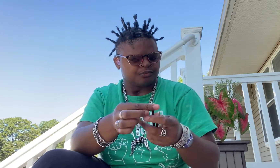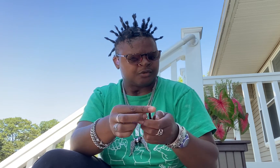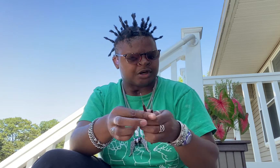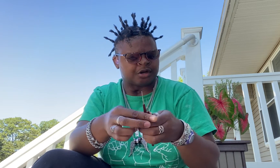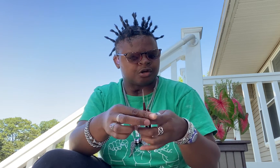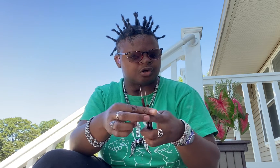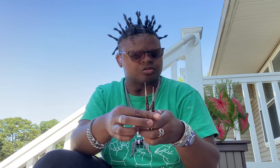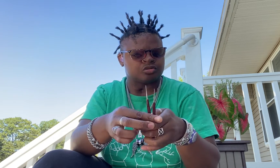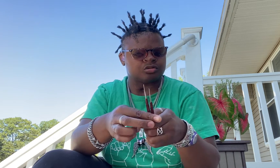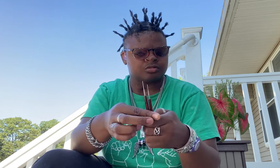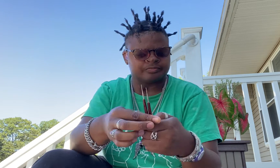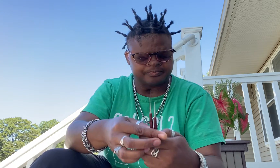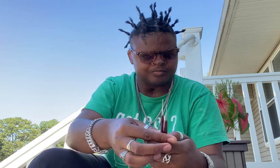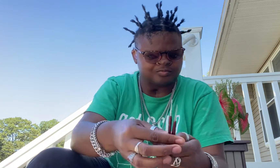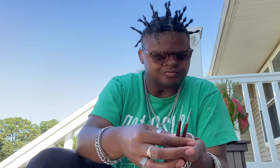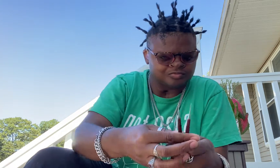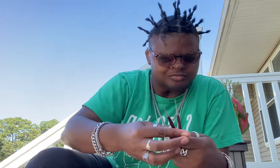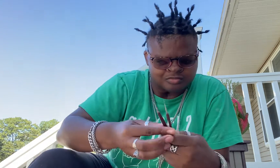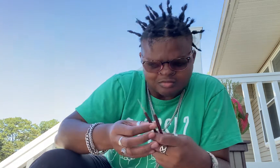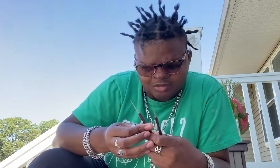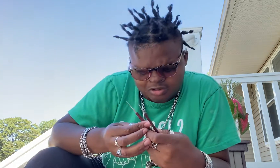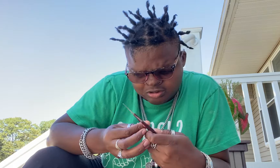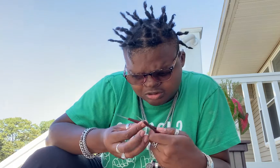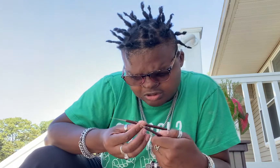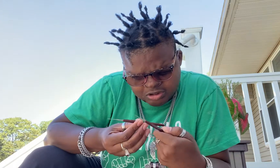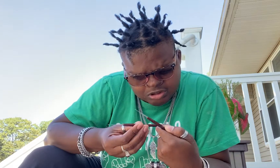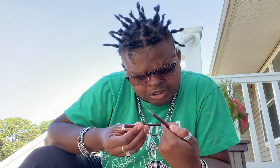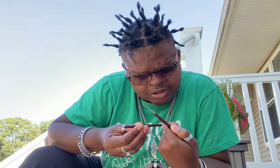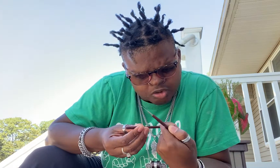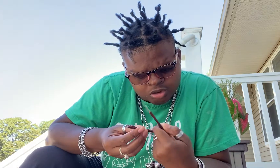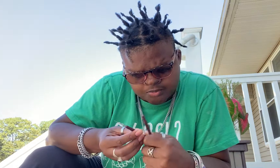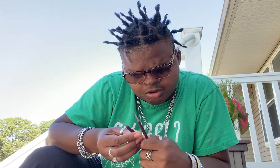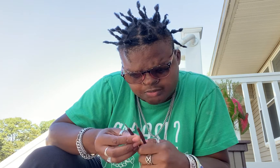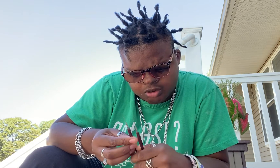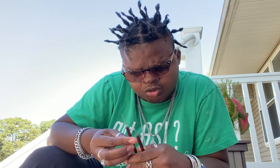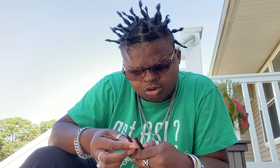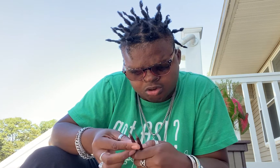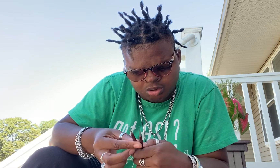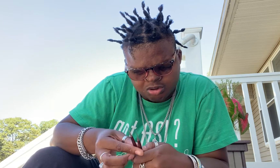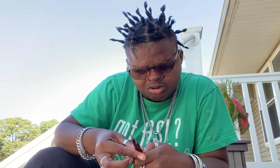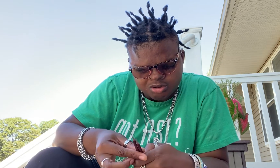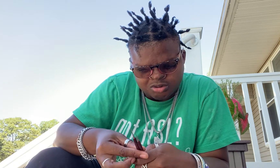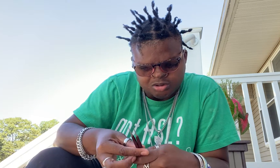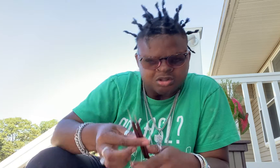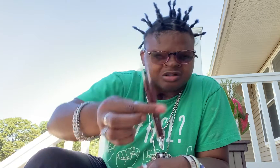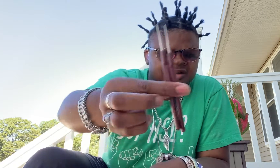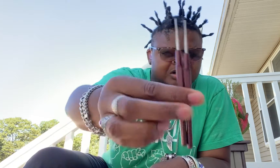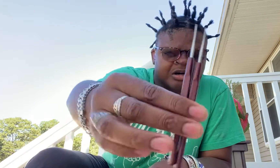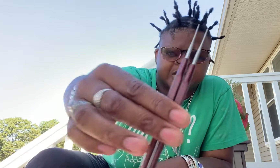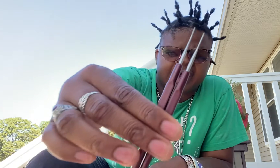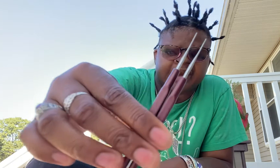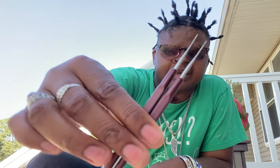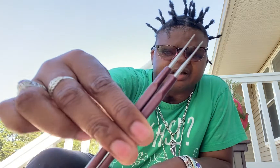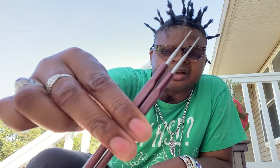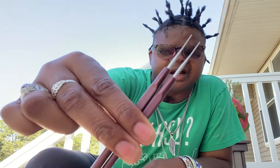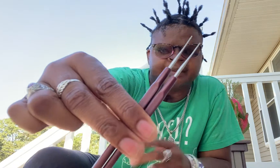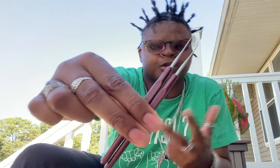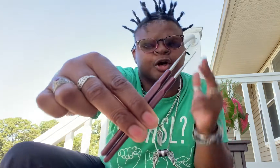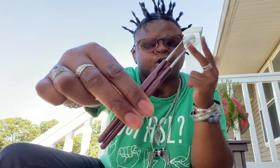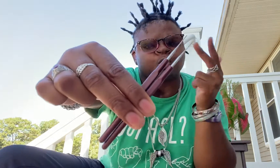that I used. They got a size on it, but I'm not sure. These are the sizes. I have a 3rd one,